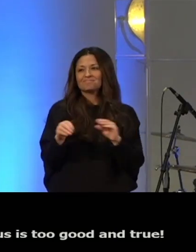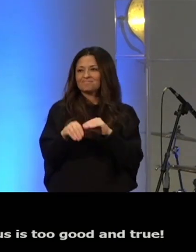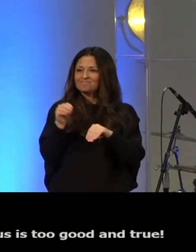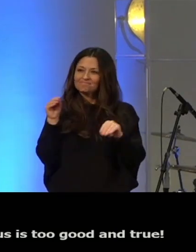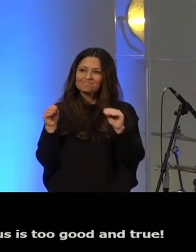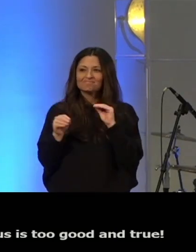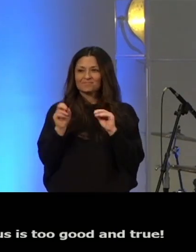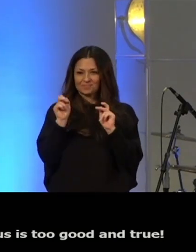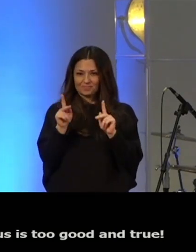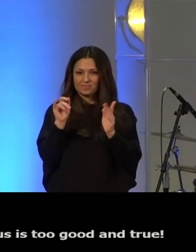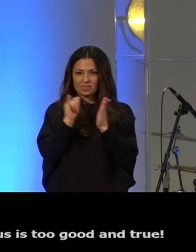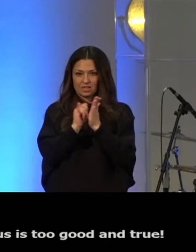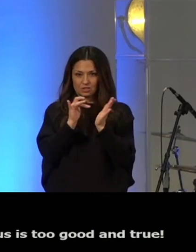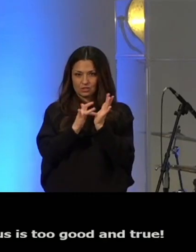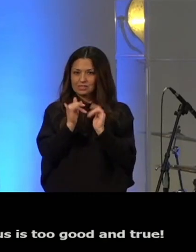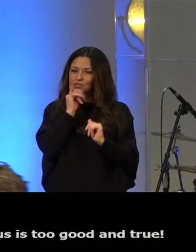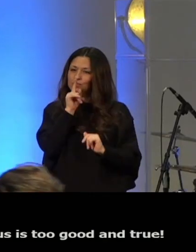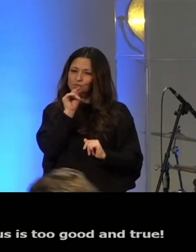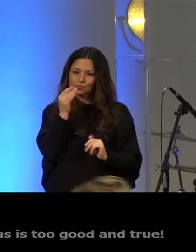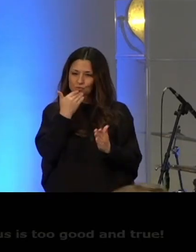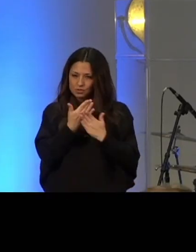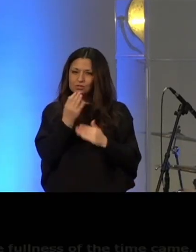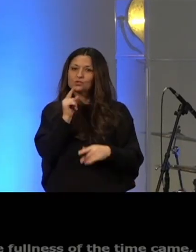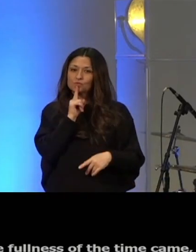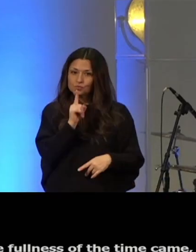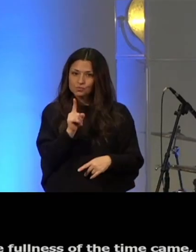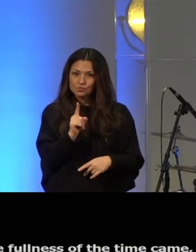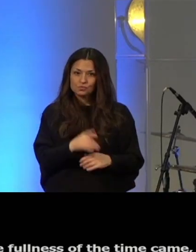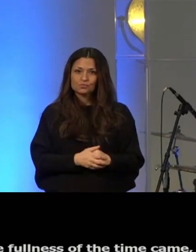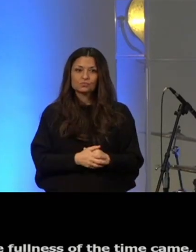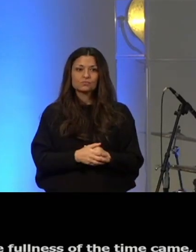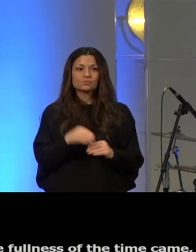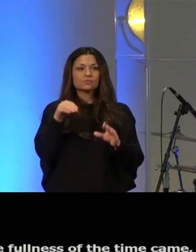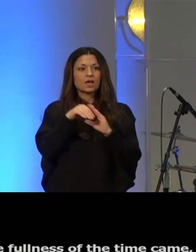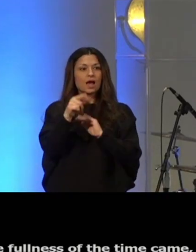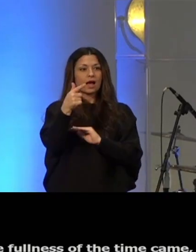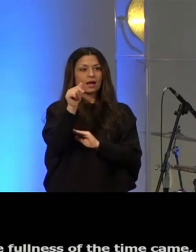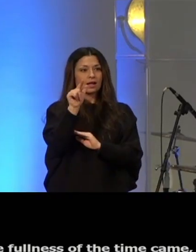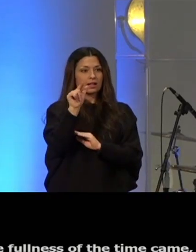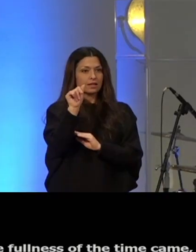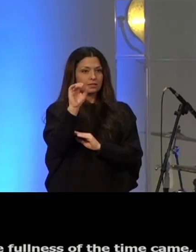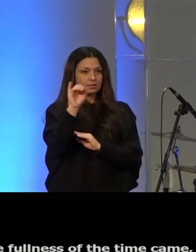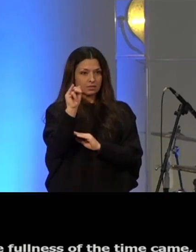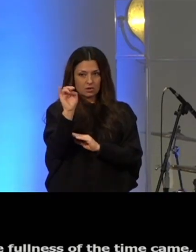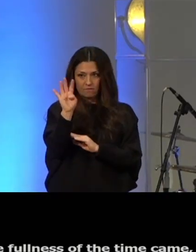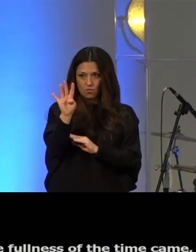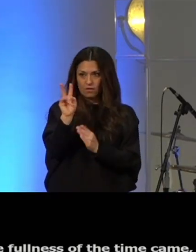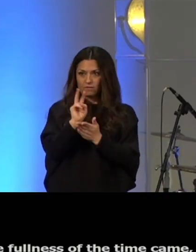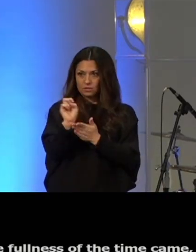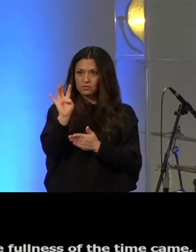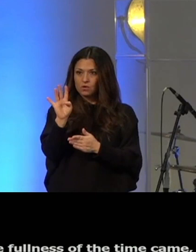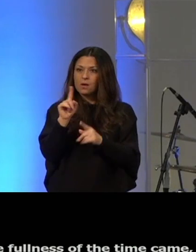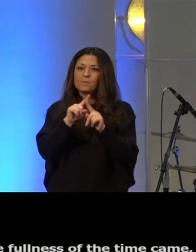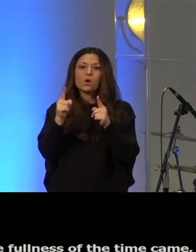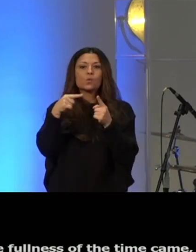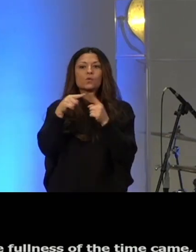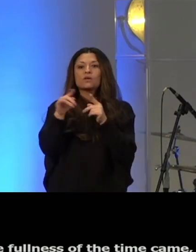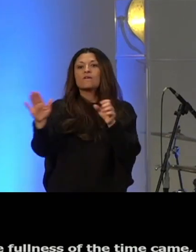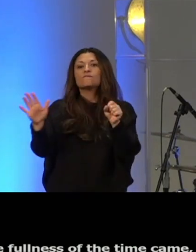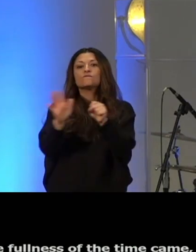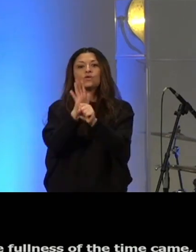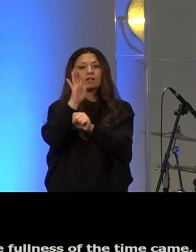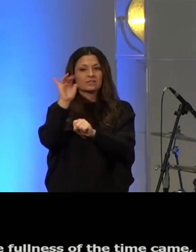too good and true. In Galatians 4, verse 4, but when the fullness of the